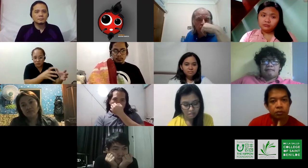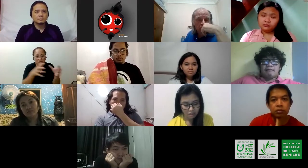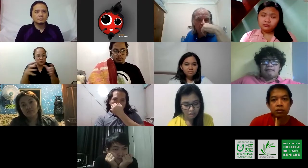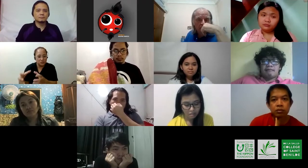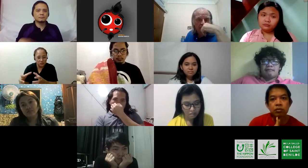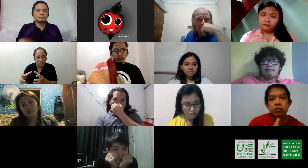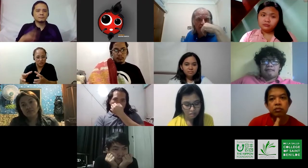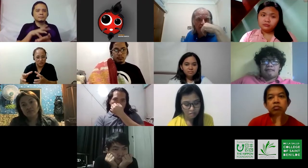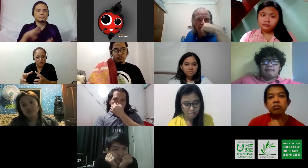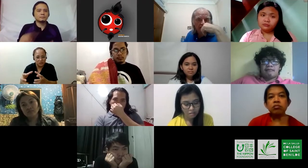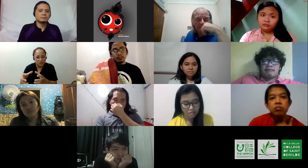Okay?